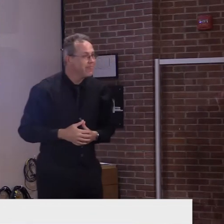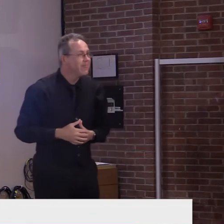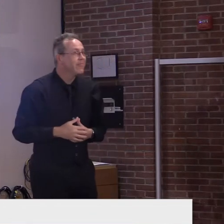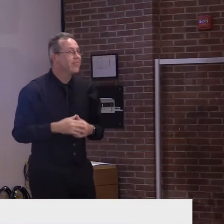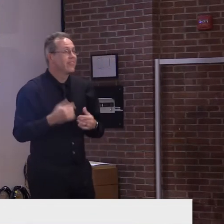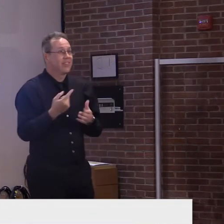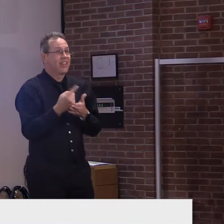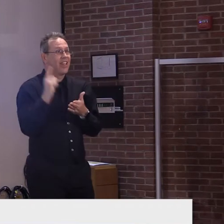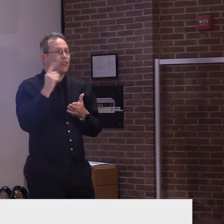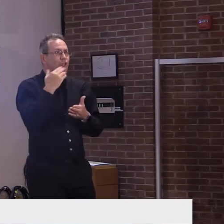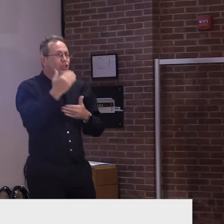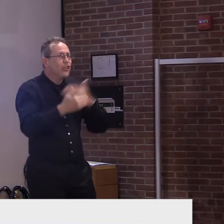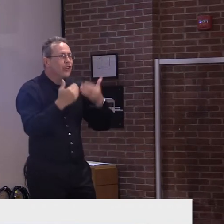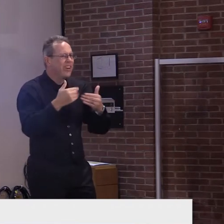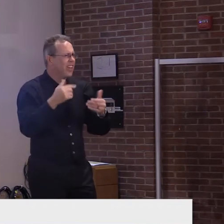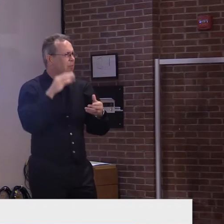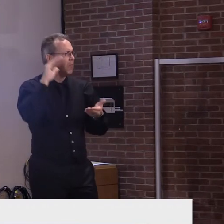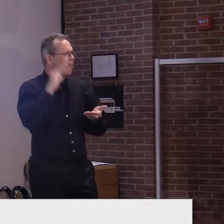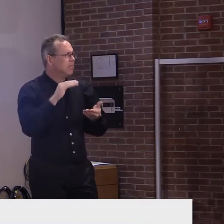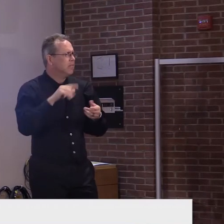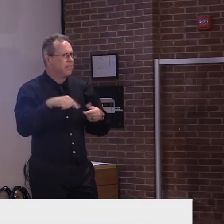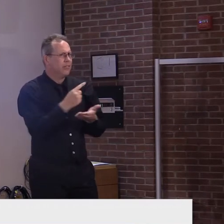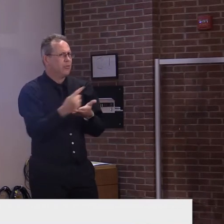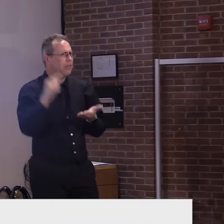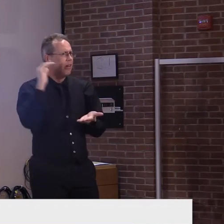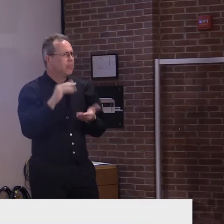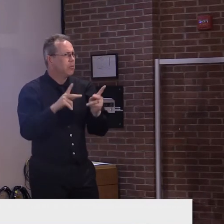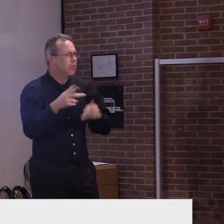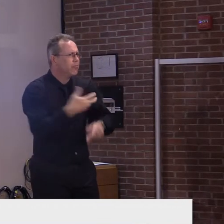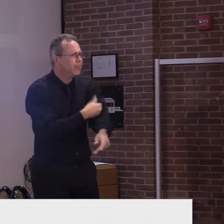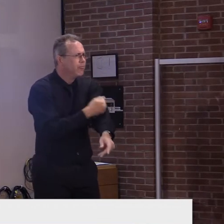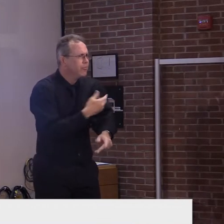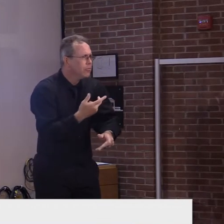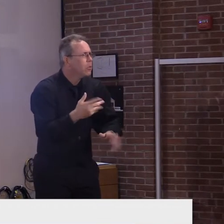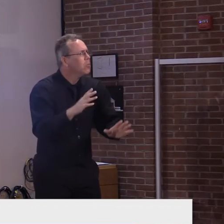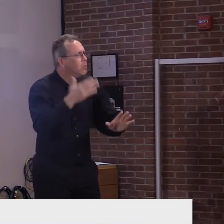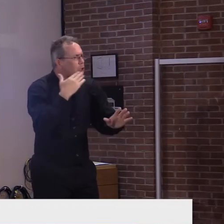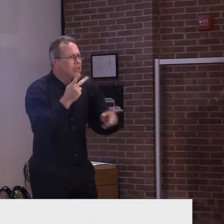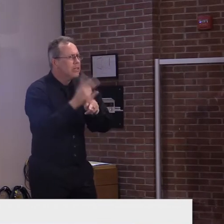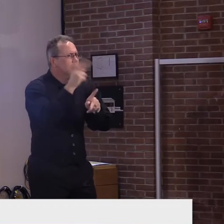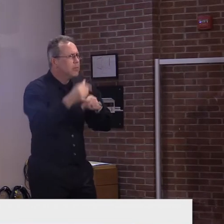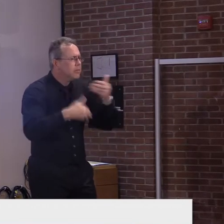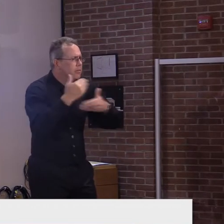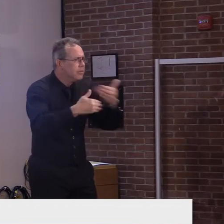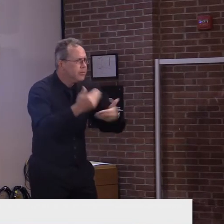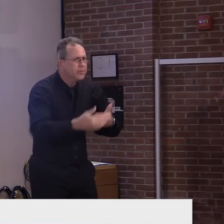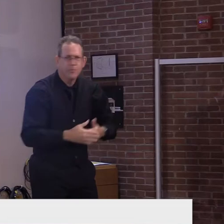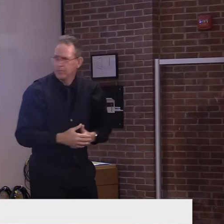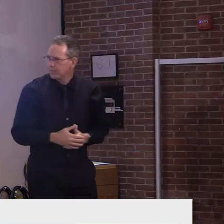people starting vaccination. So the rate is still elevated, certainly, compared